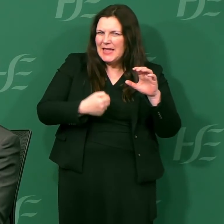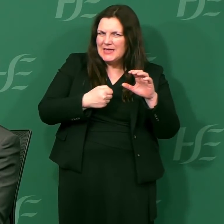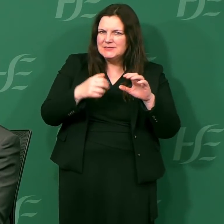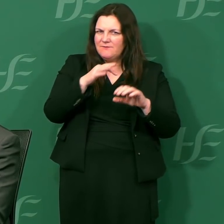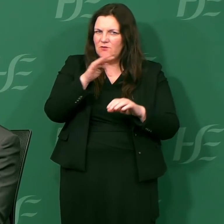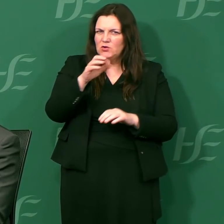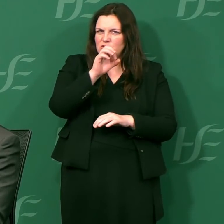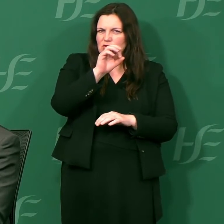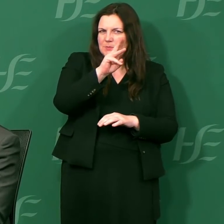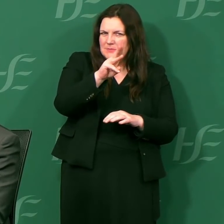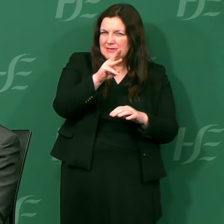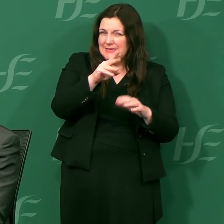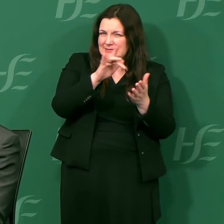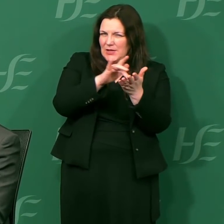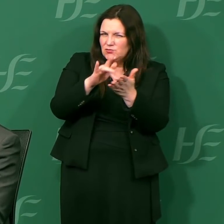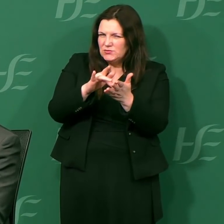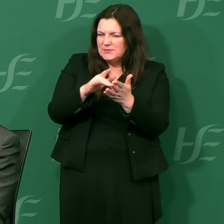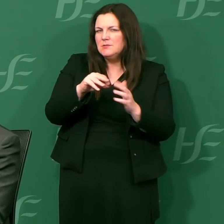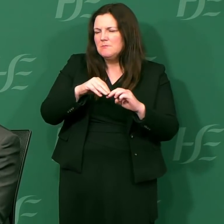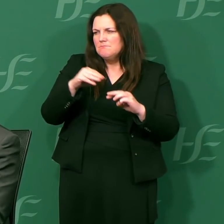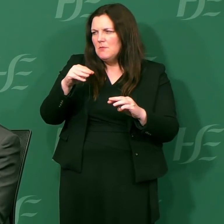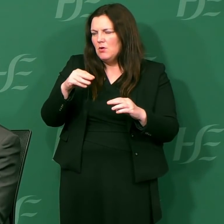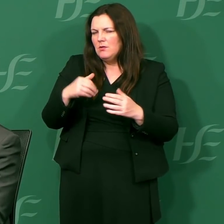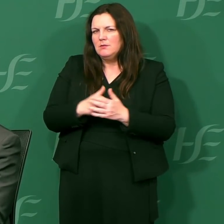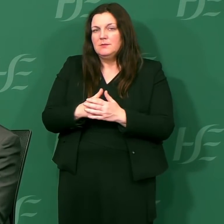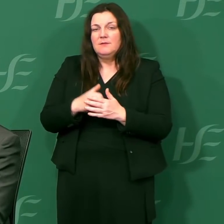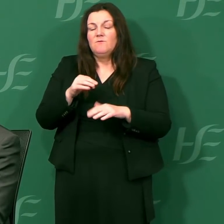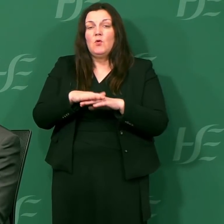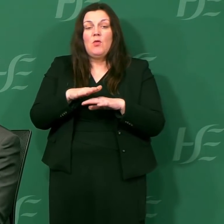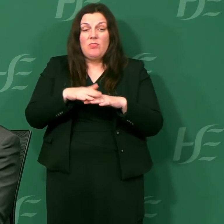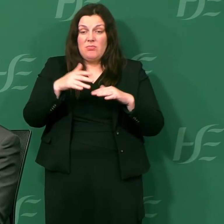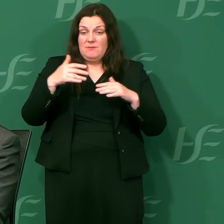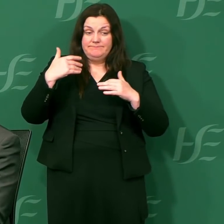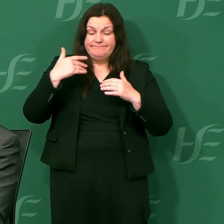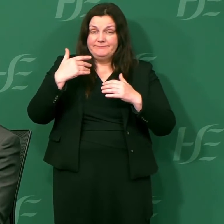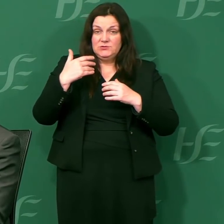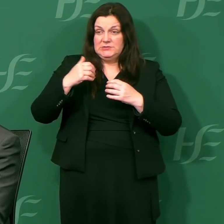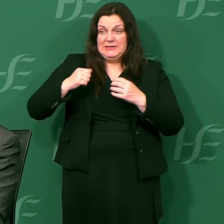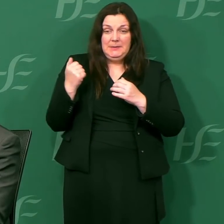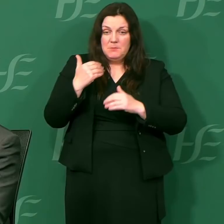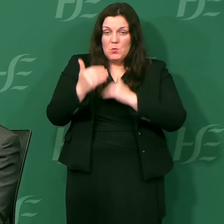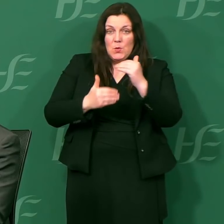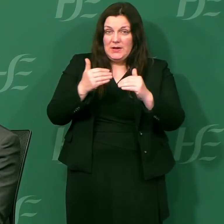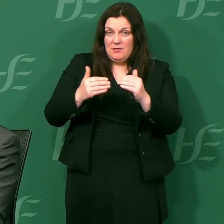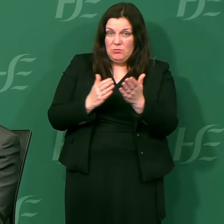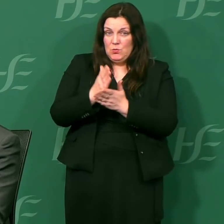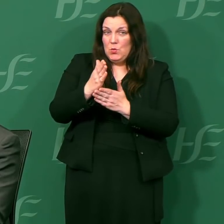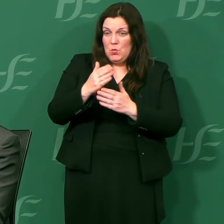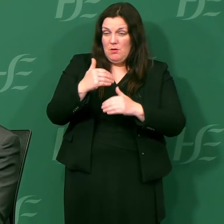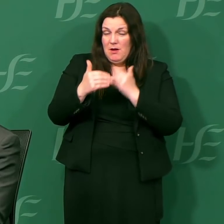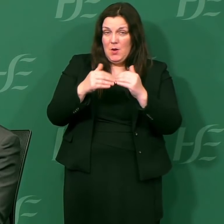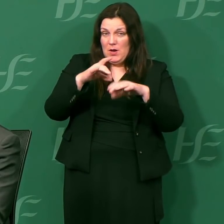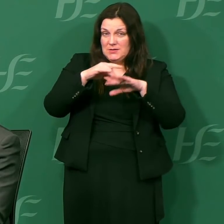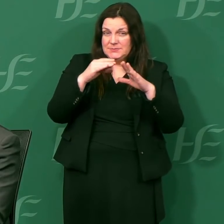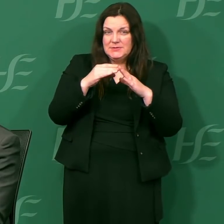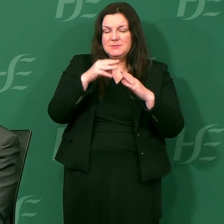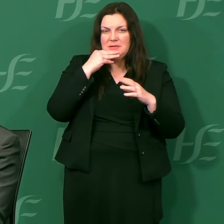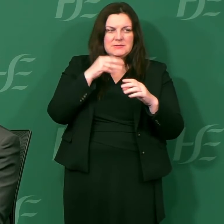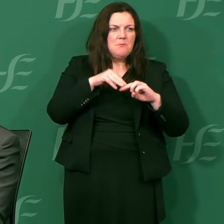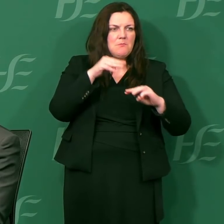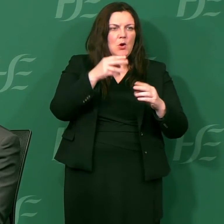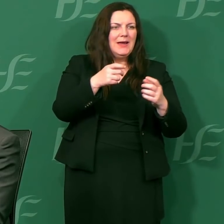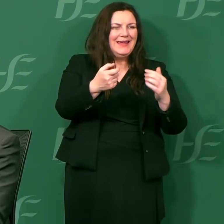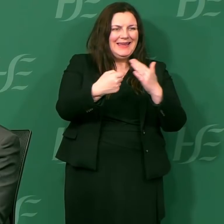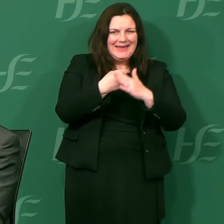over the past week in particular. In terms of flow through of our hospitals, we've also much greater increased our utilisation of